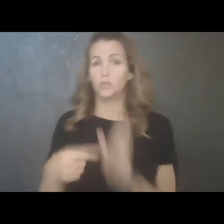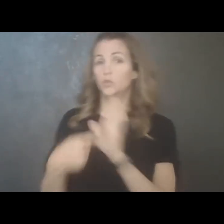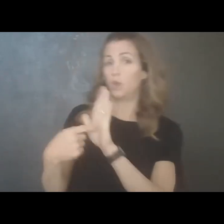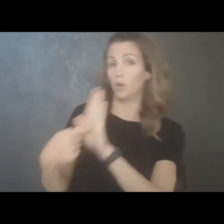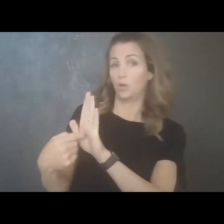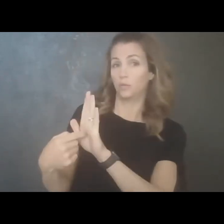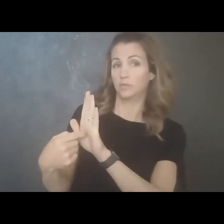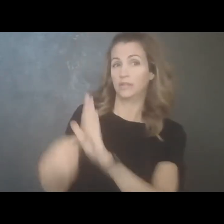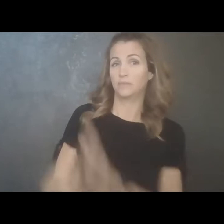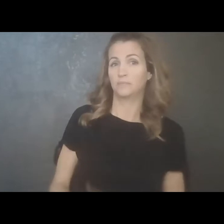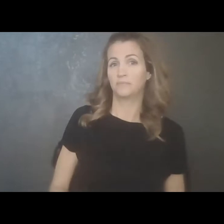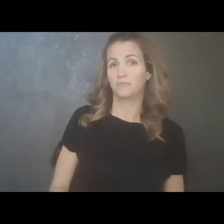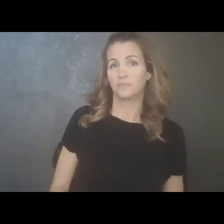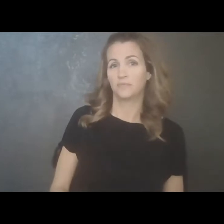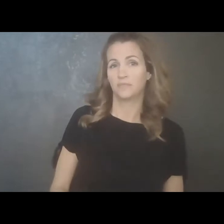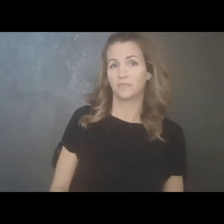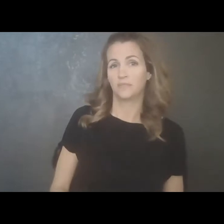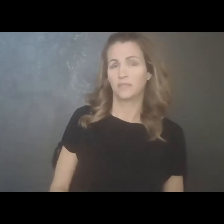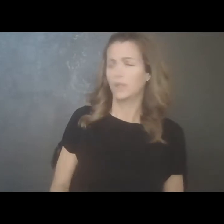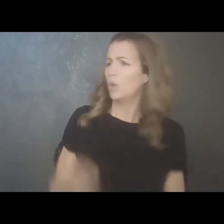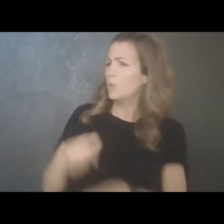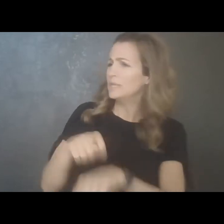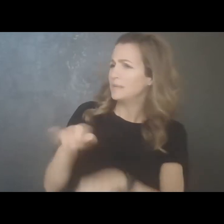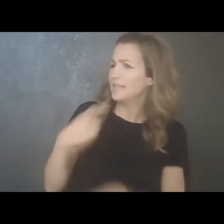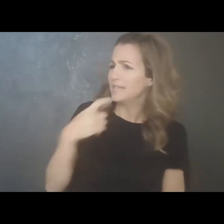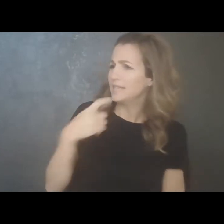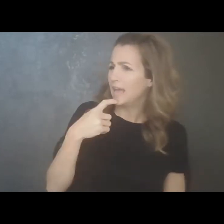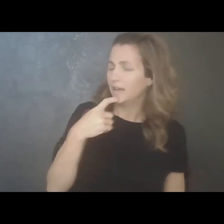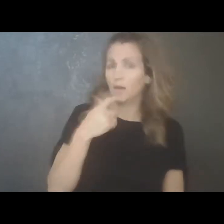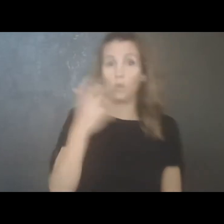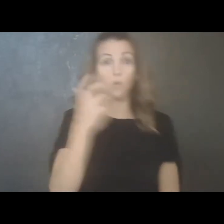around. What time does that say right there? Wow.